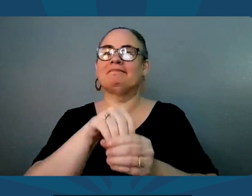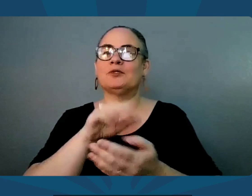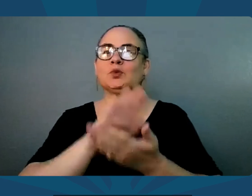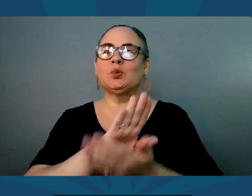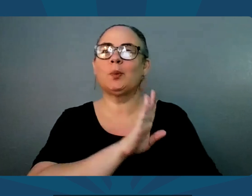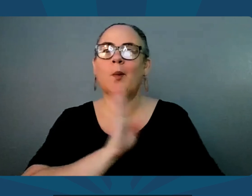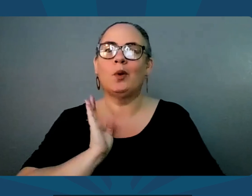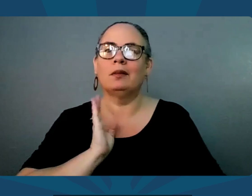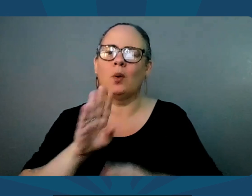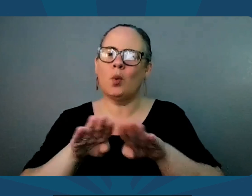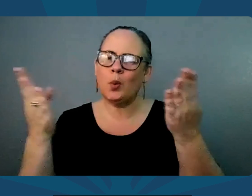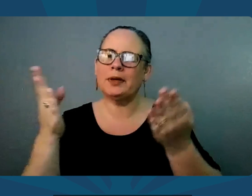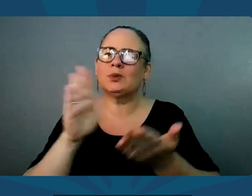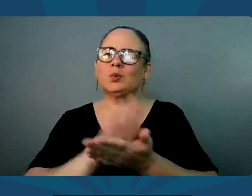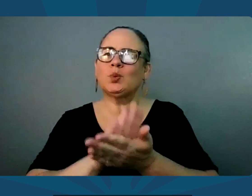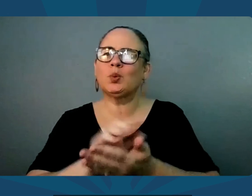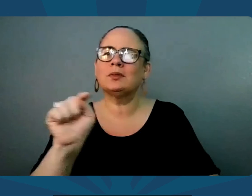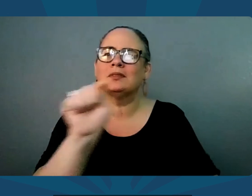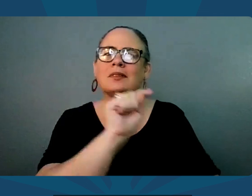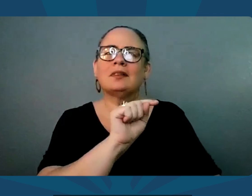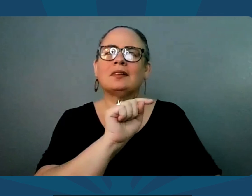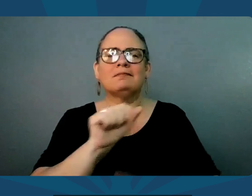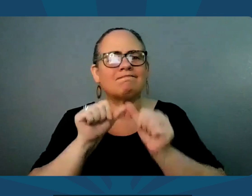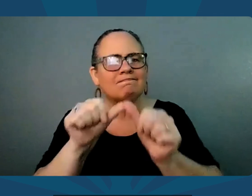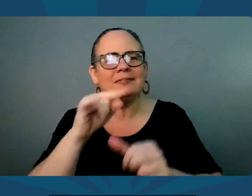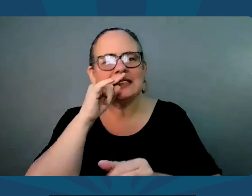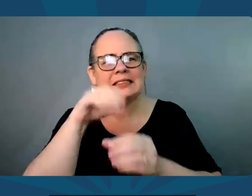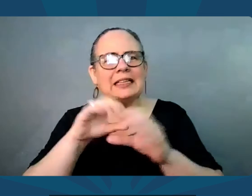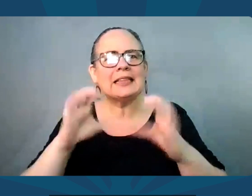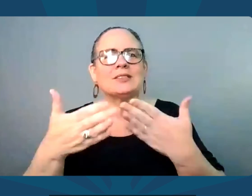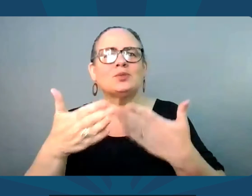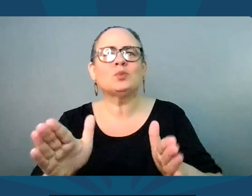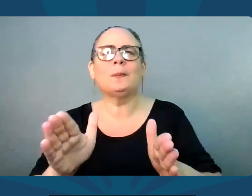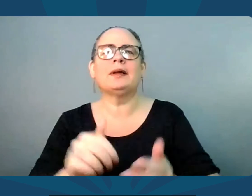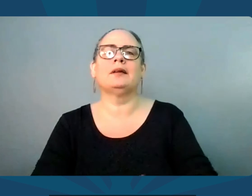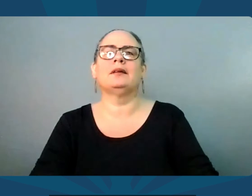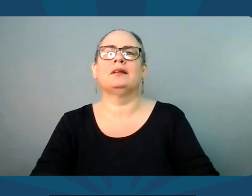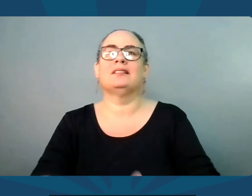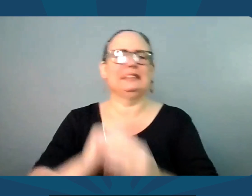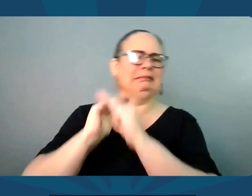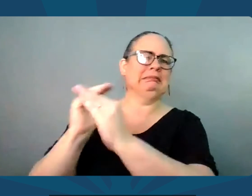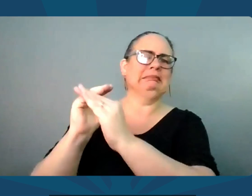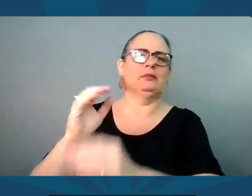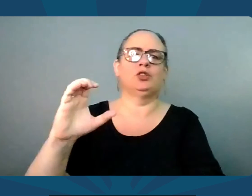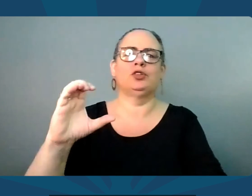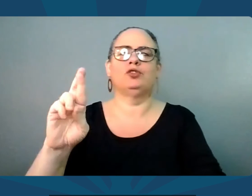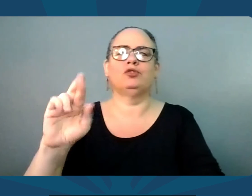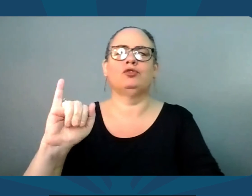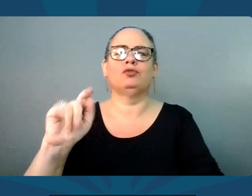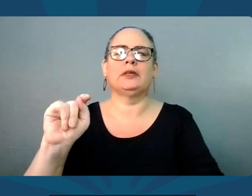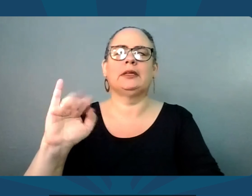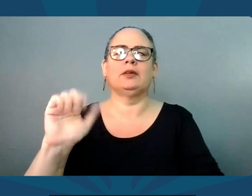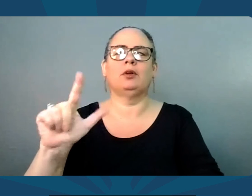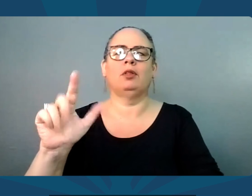I was elected to the school board to open schools, keep kids in classrooms, and keep critical race